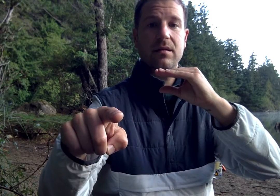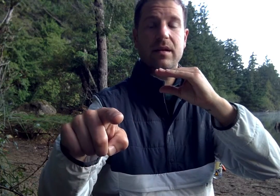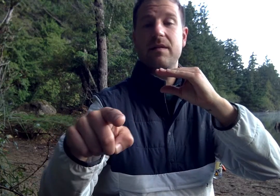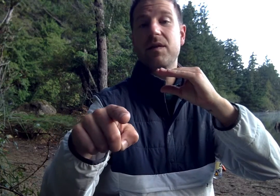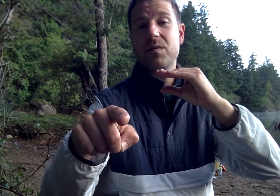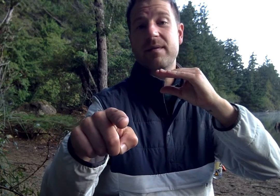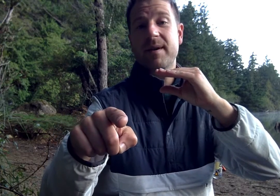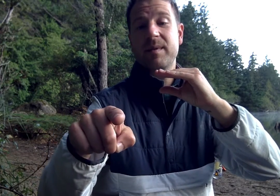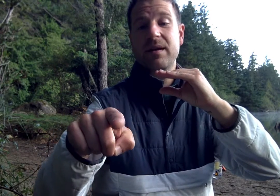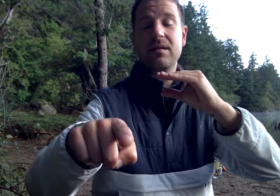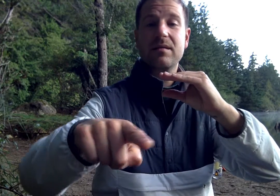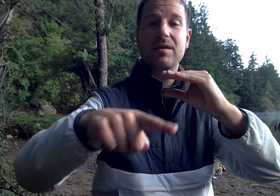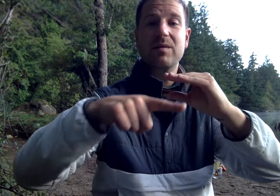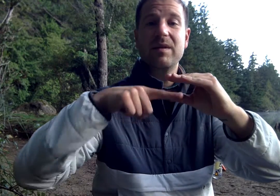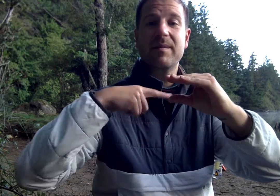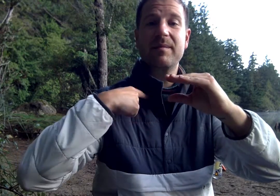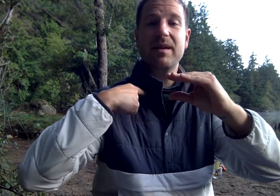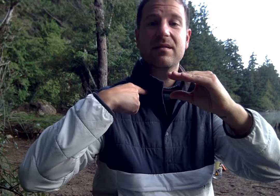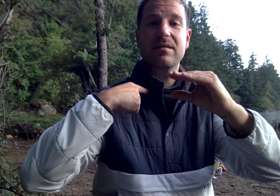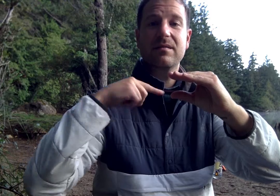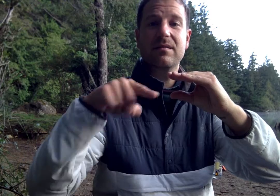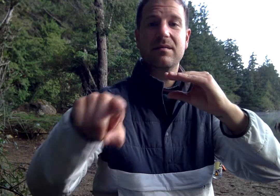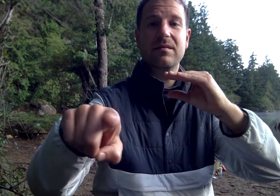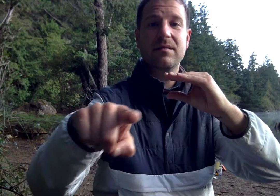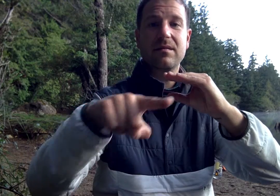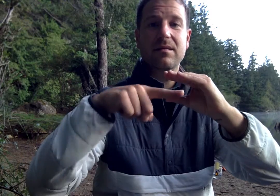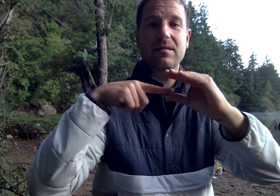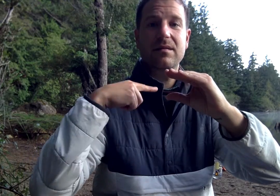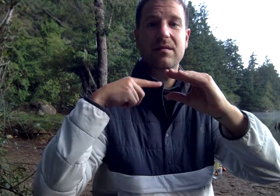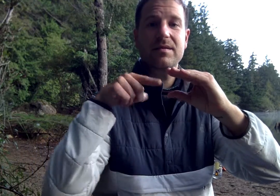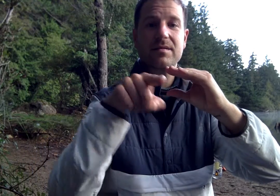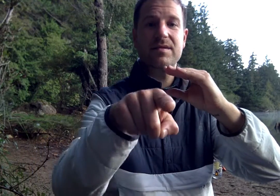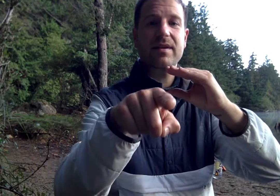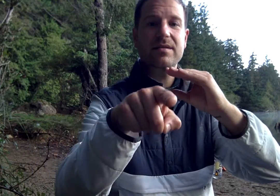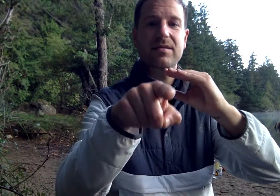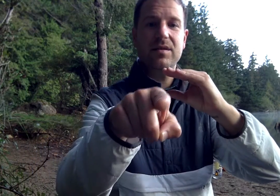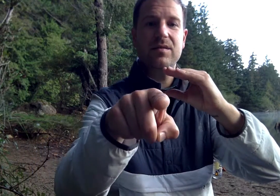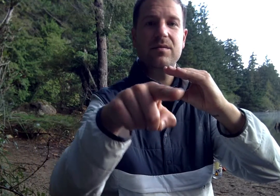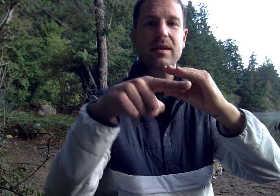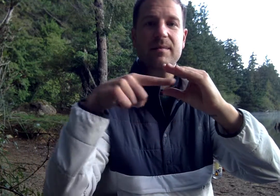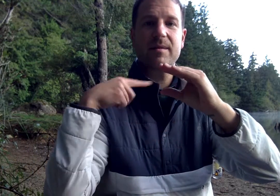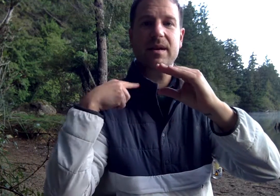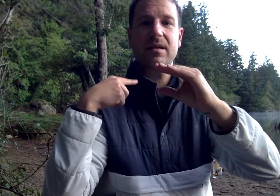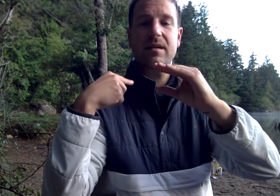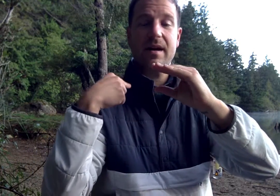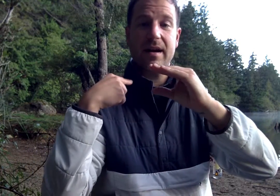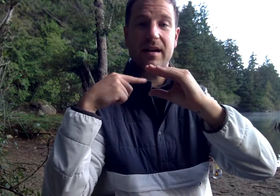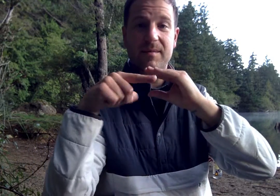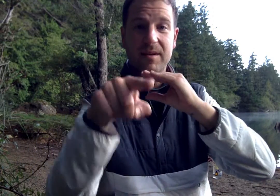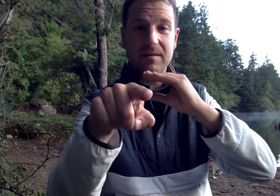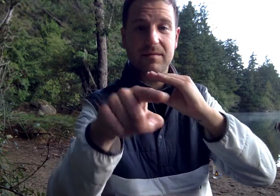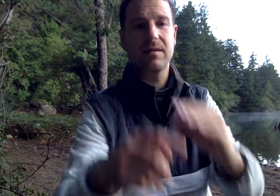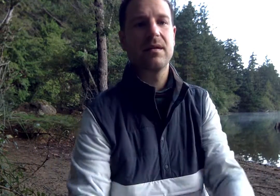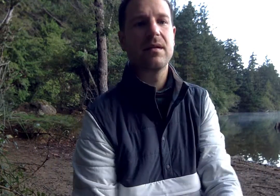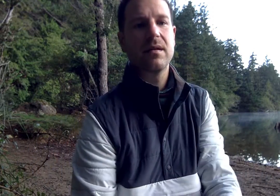If you email me, you email me. So it's directional. You email me. I email you.